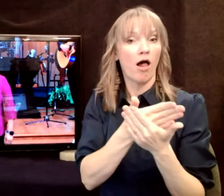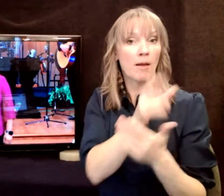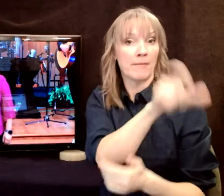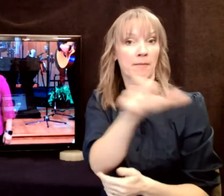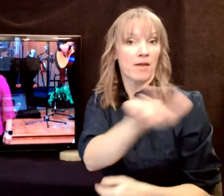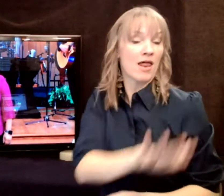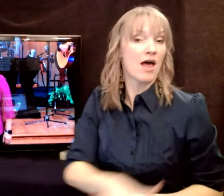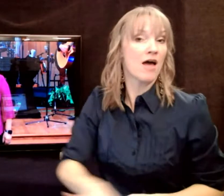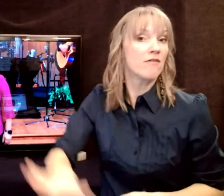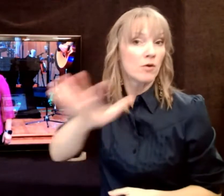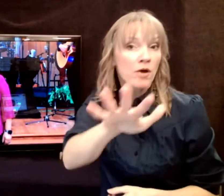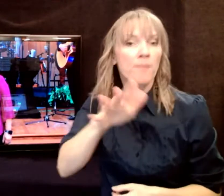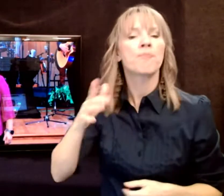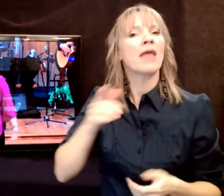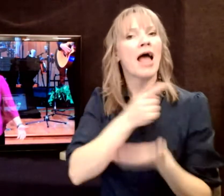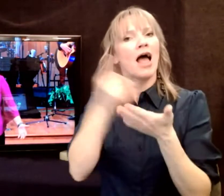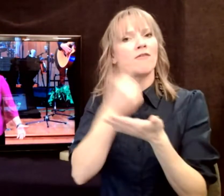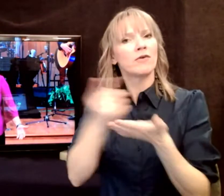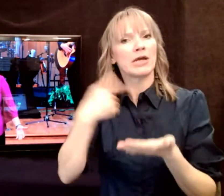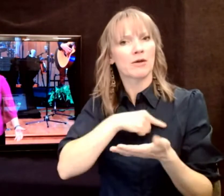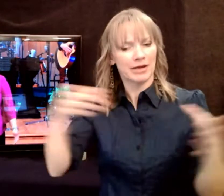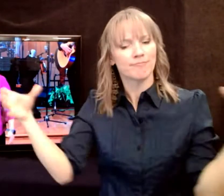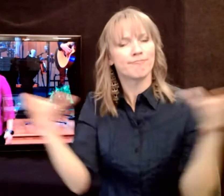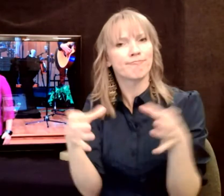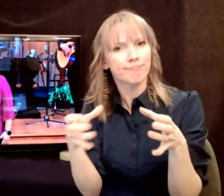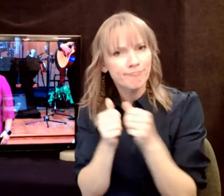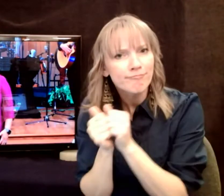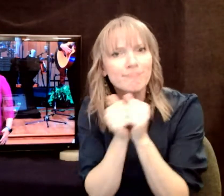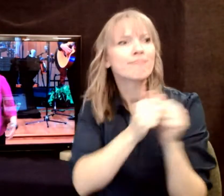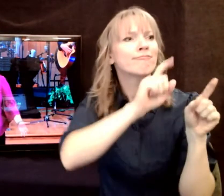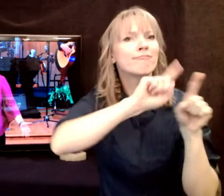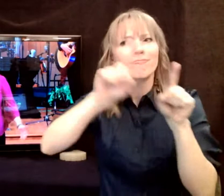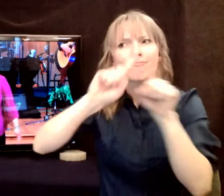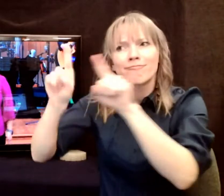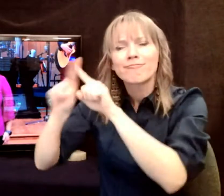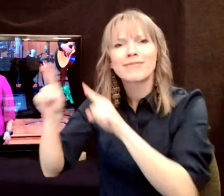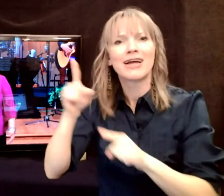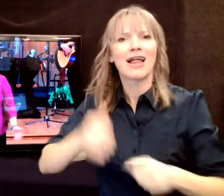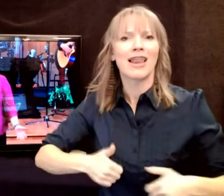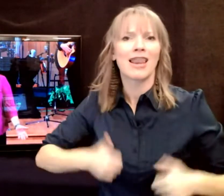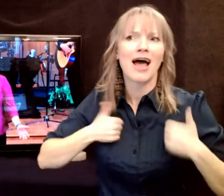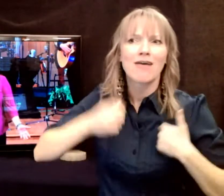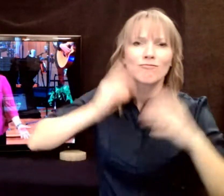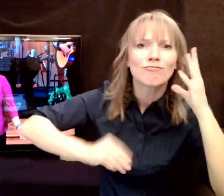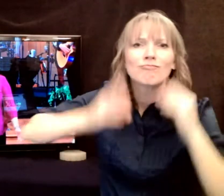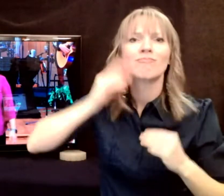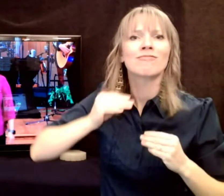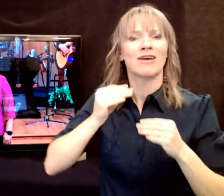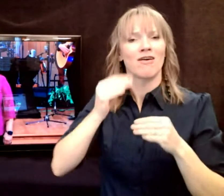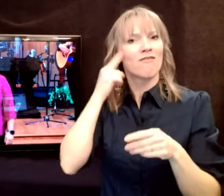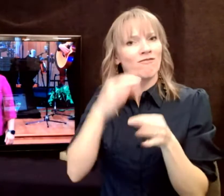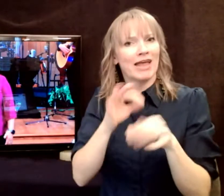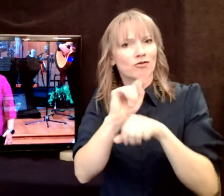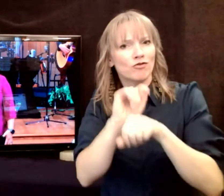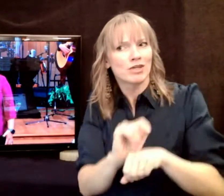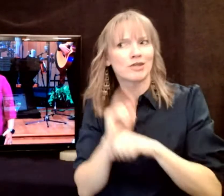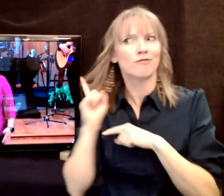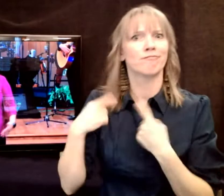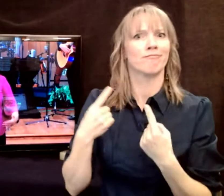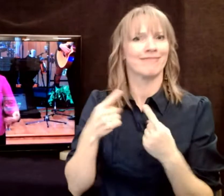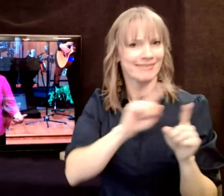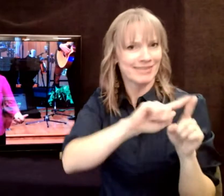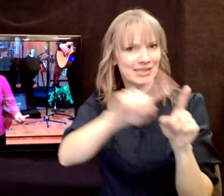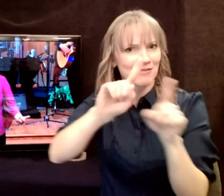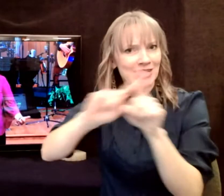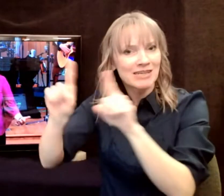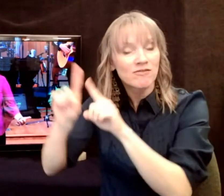And so we come together each week, all of us, coming from various walks of life, various faith traditions, various ways